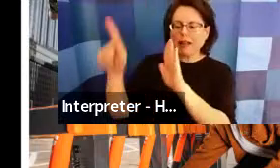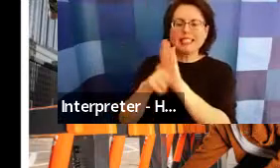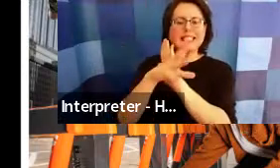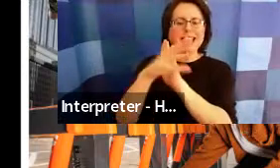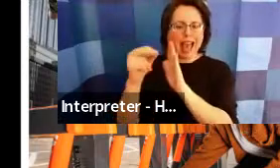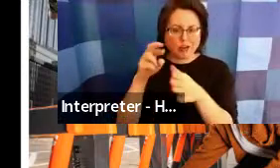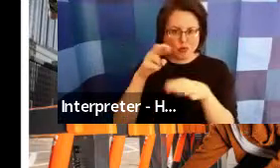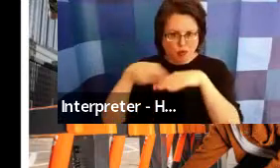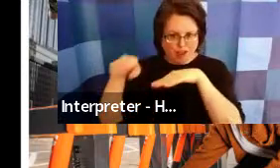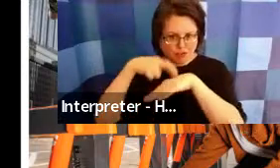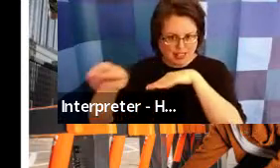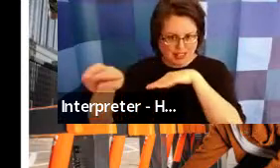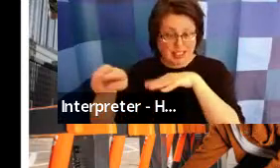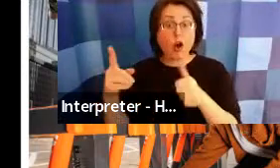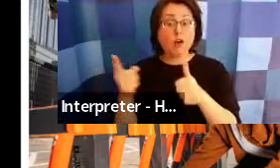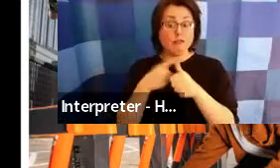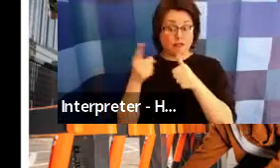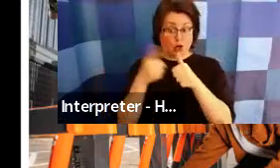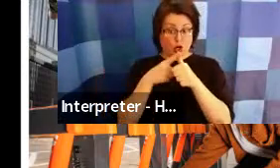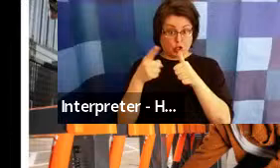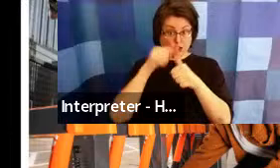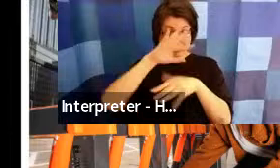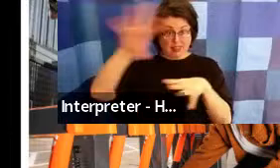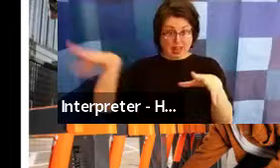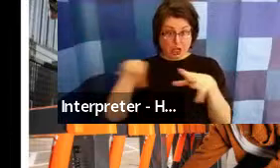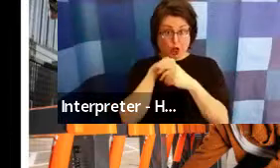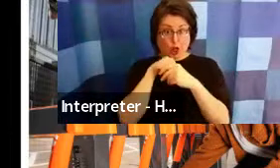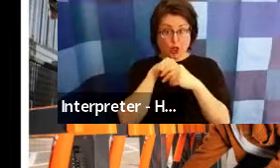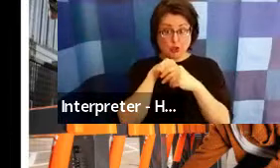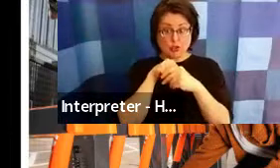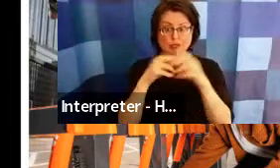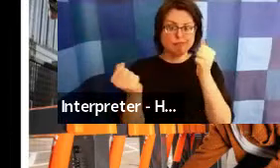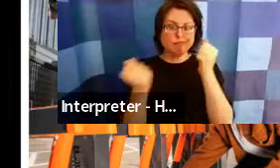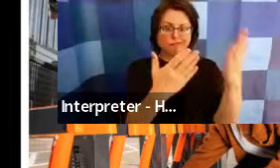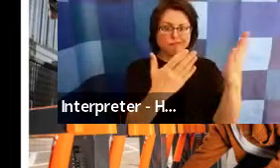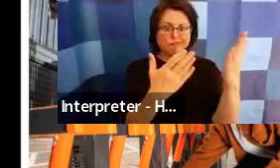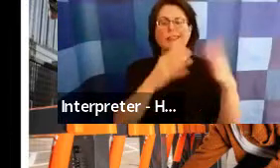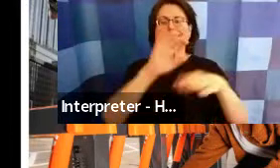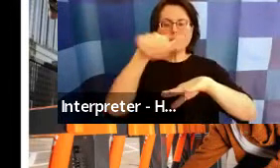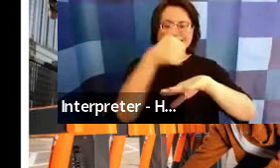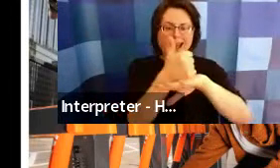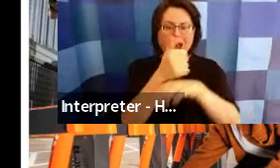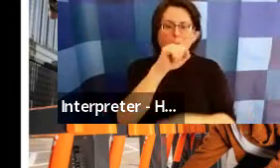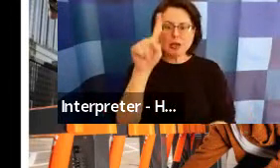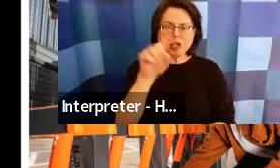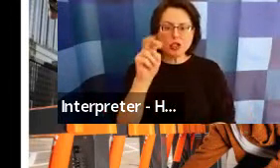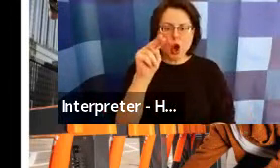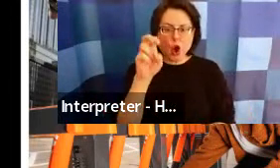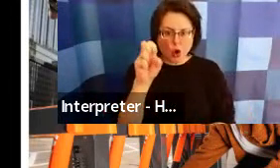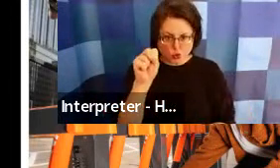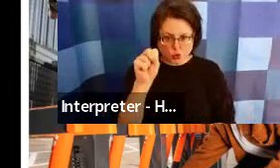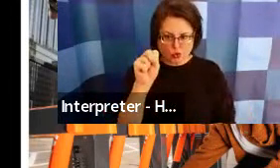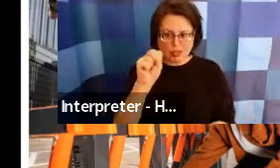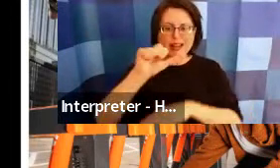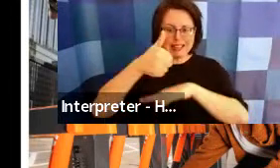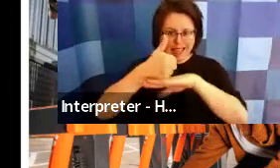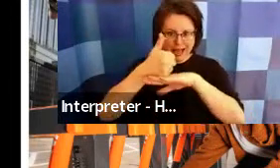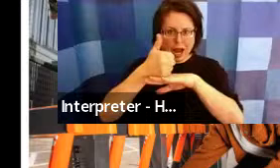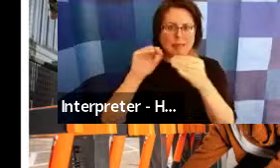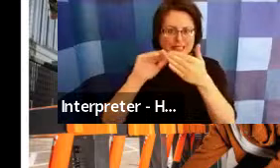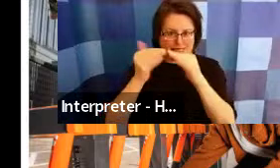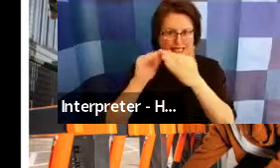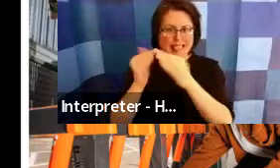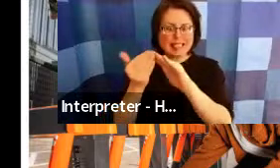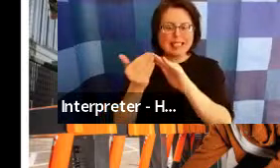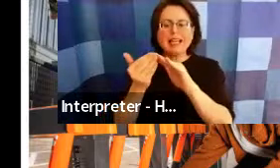preference. First of all, that includes deployment zones that the city has set up that involves